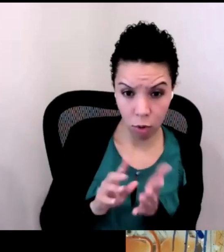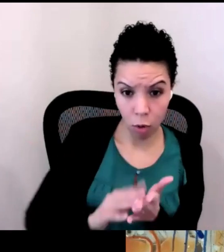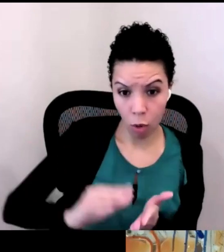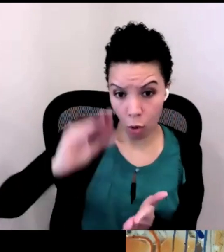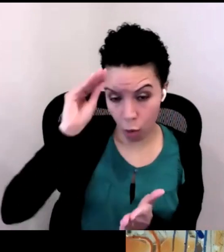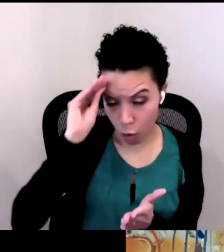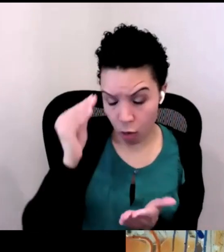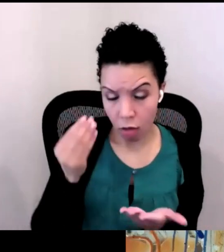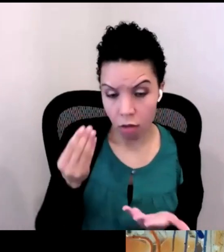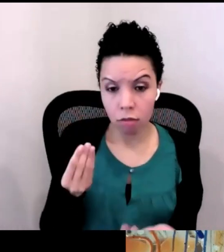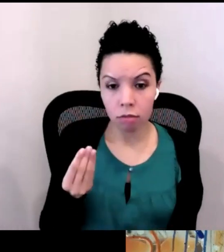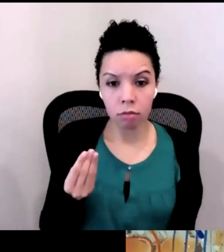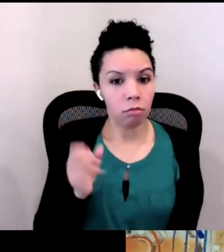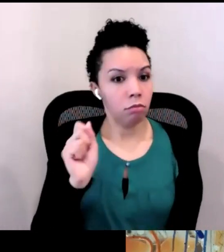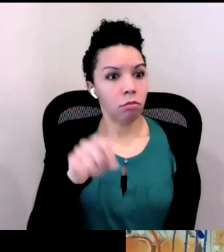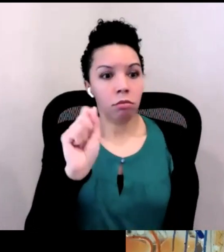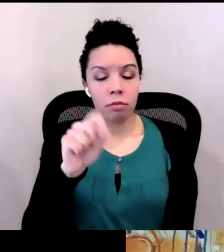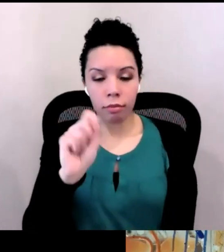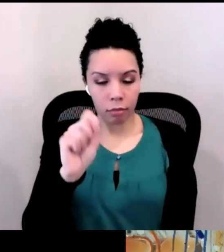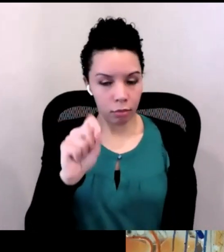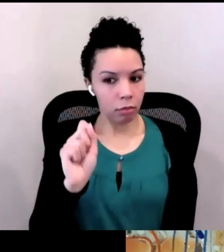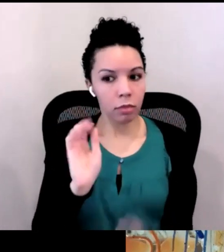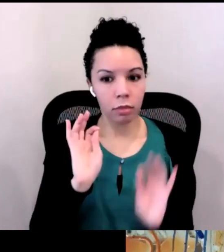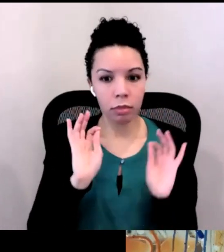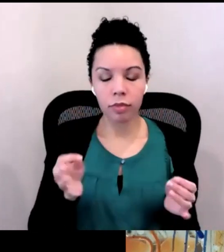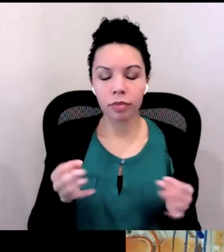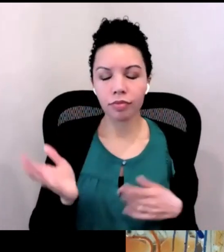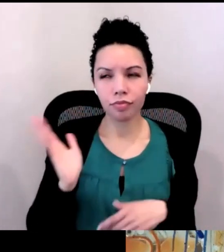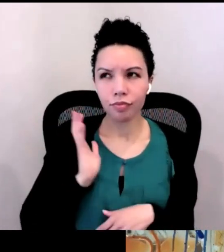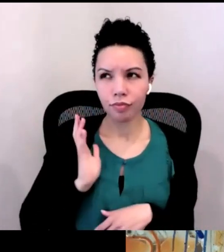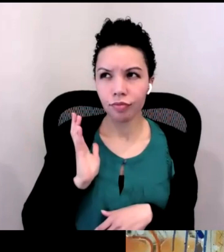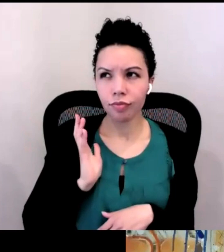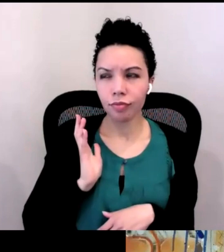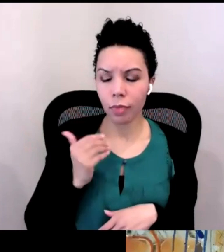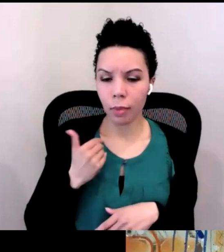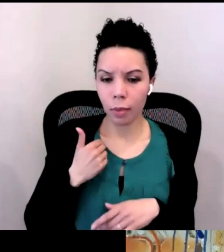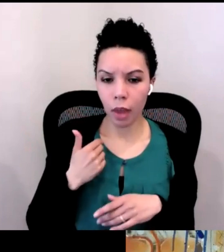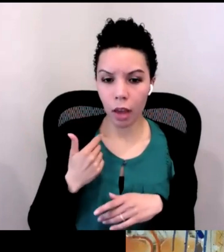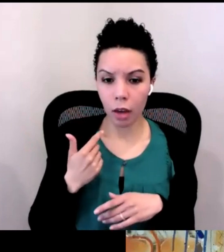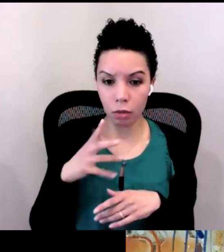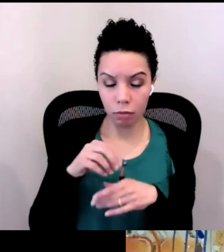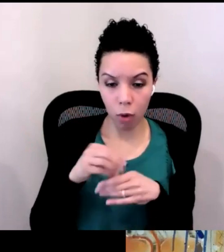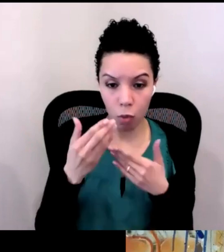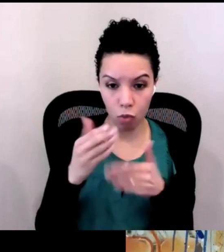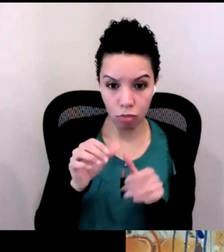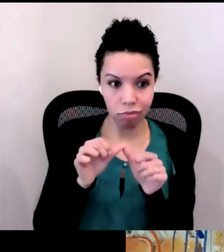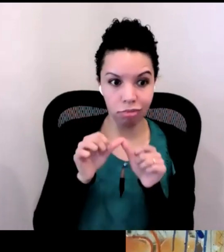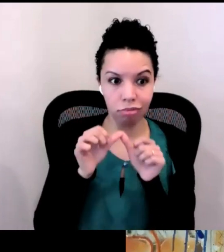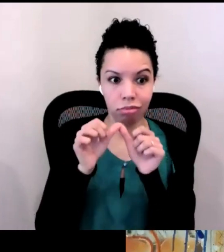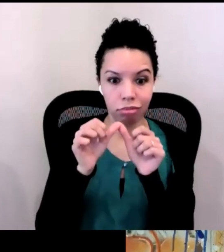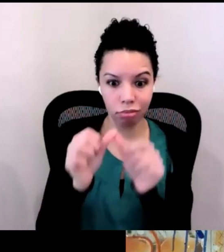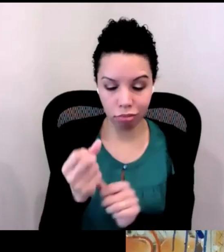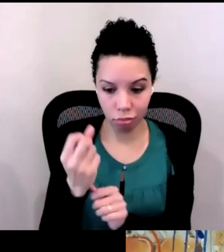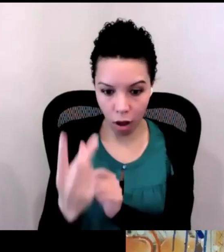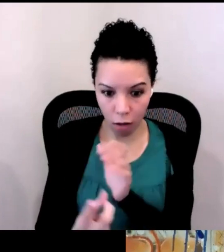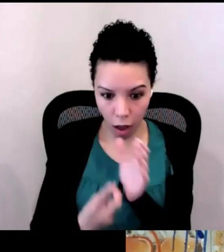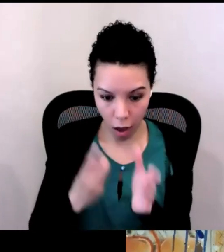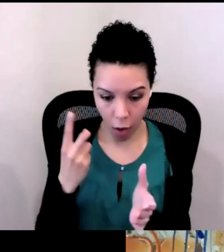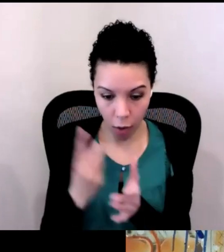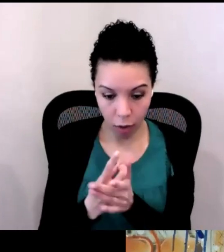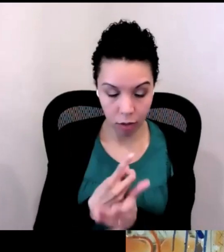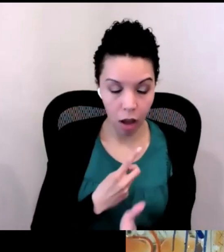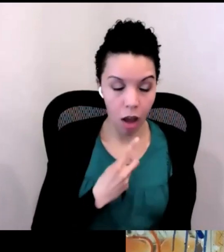Absolutely. There are rooms I actually was in a room that lasted for 12 hours. I went to sleep and woke up and they were still